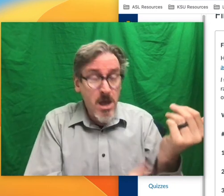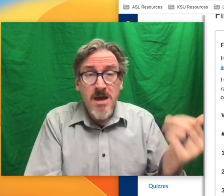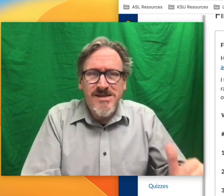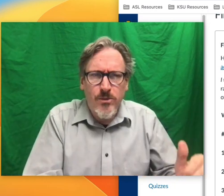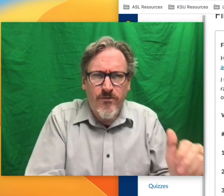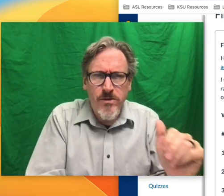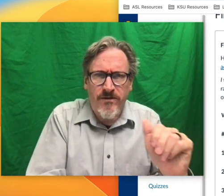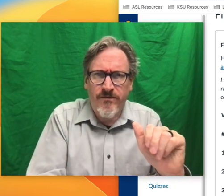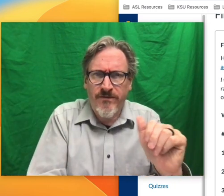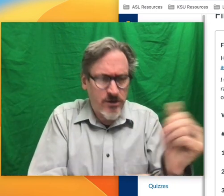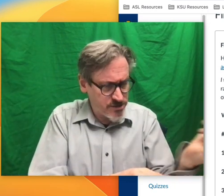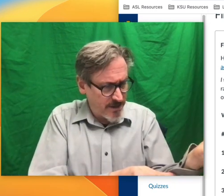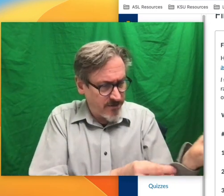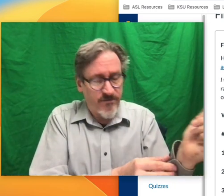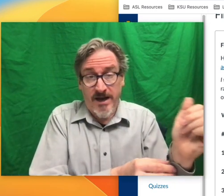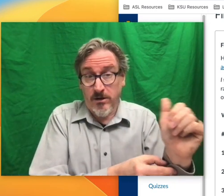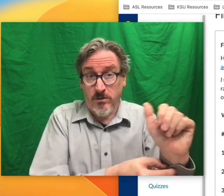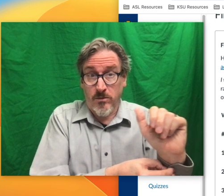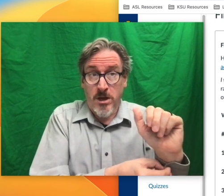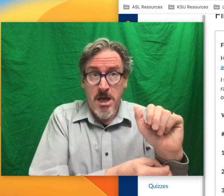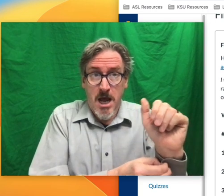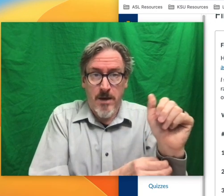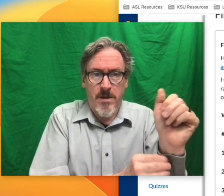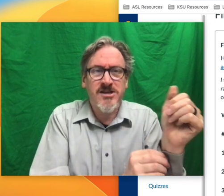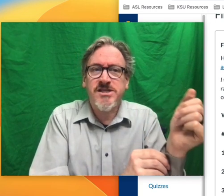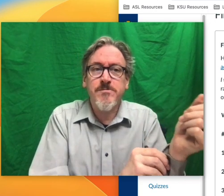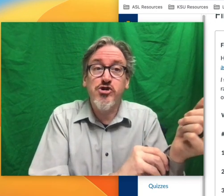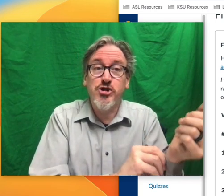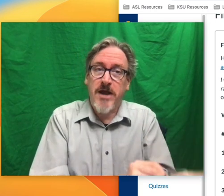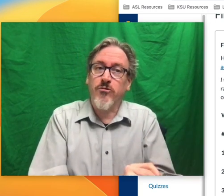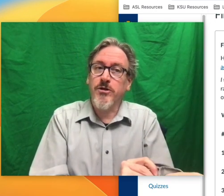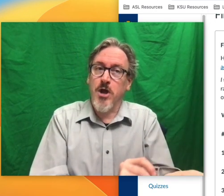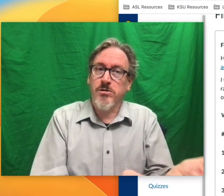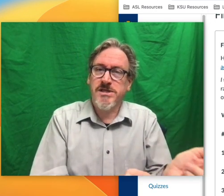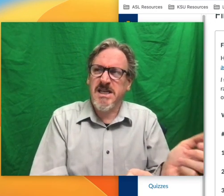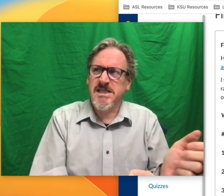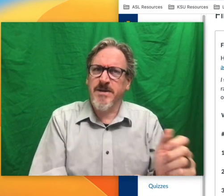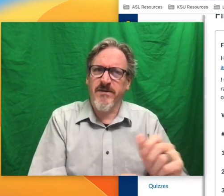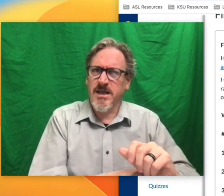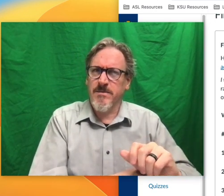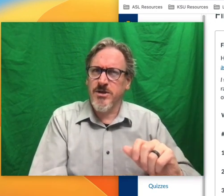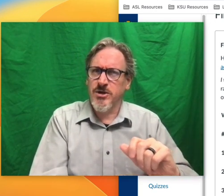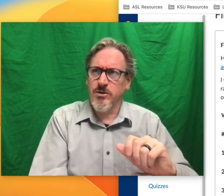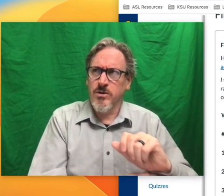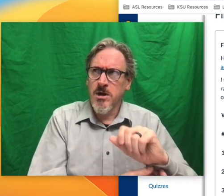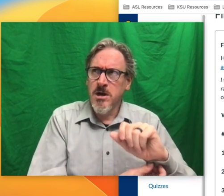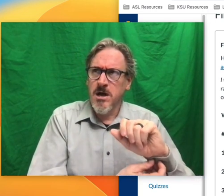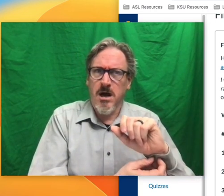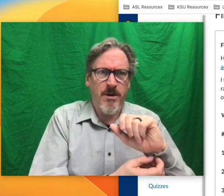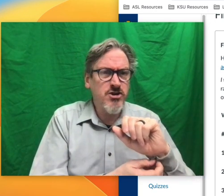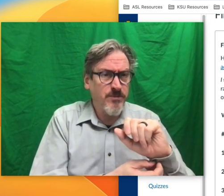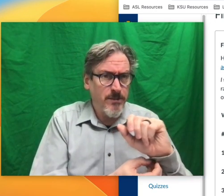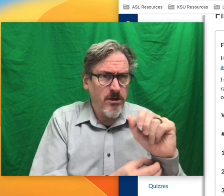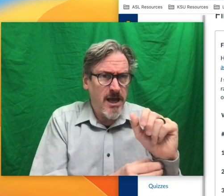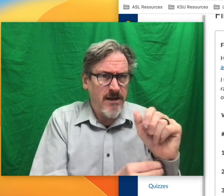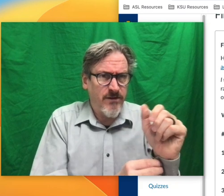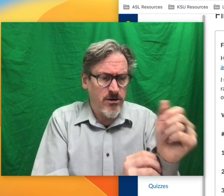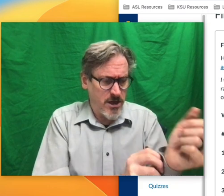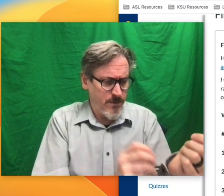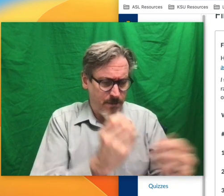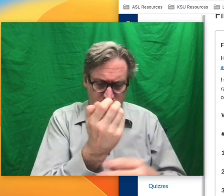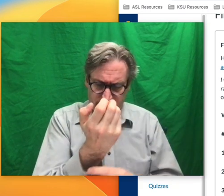Okay, so for the fingerspelling final, just some general notes because I'm giving them to a bunch of people,